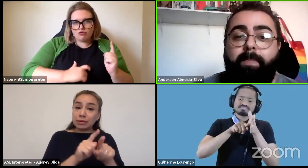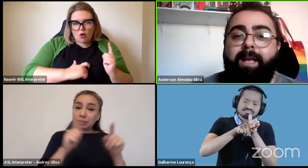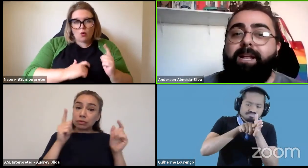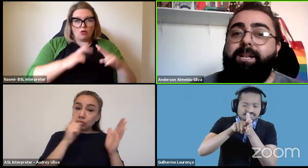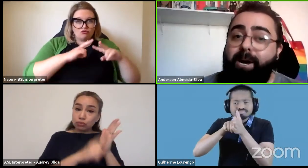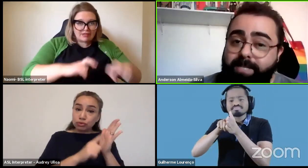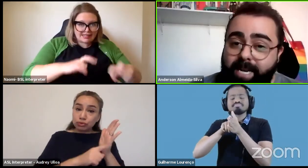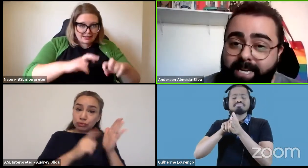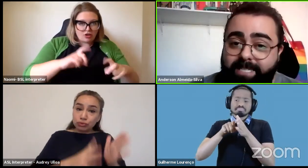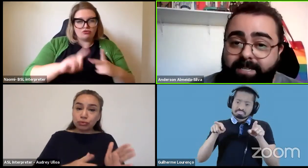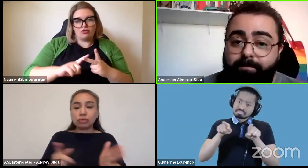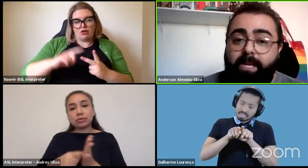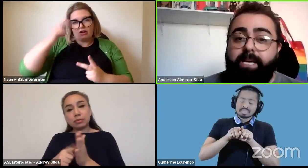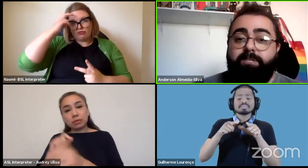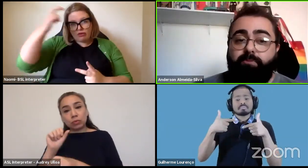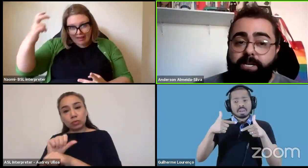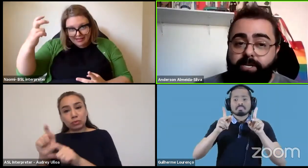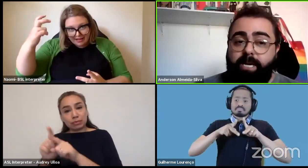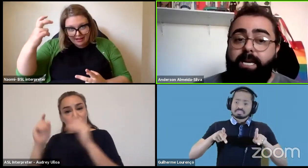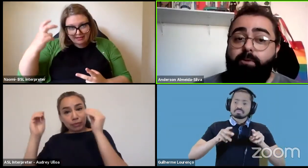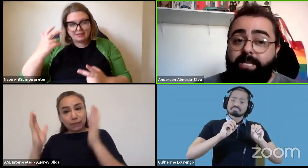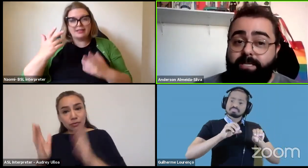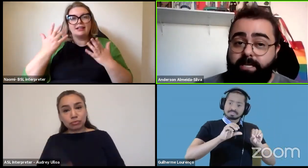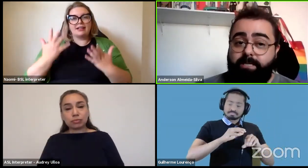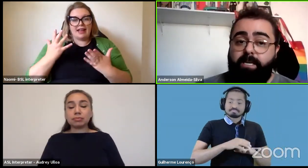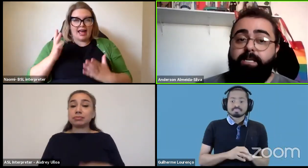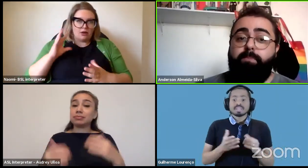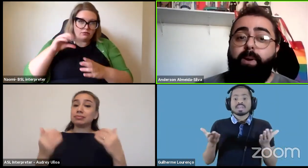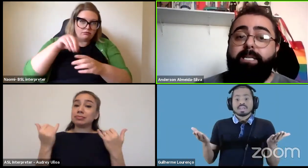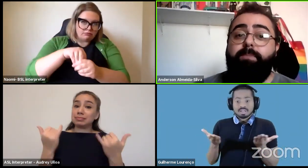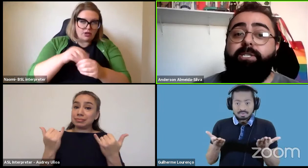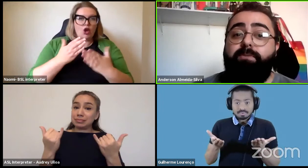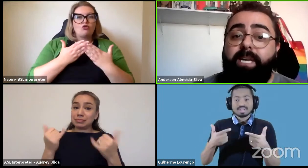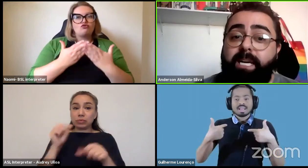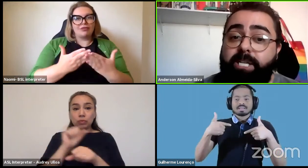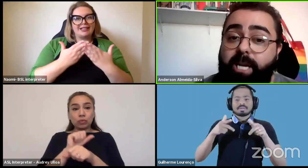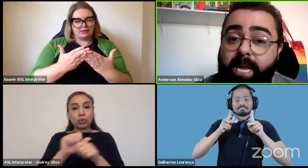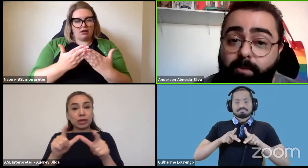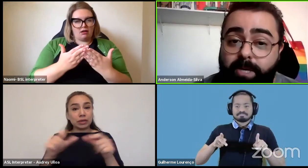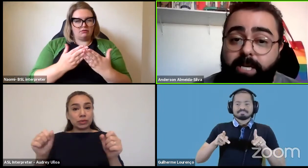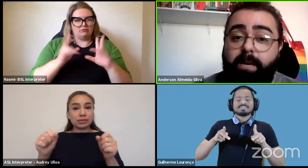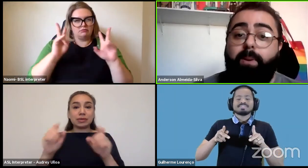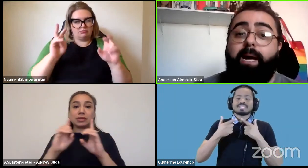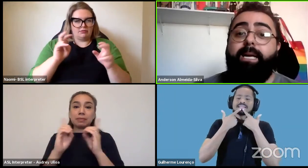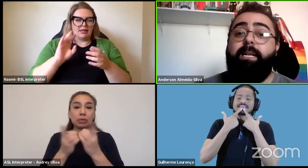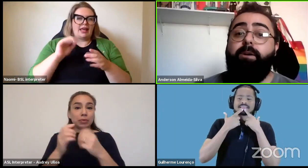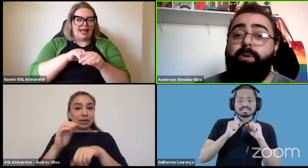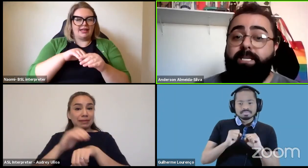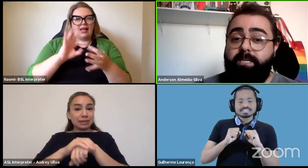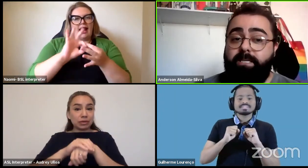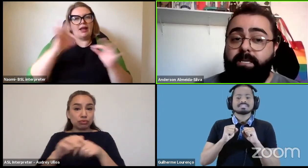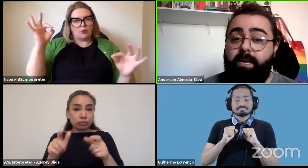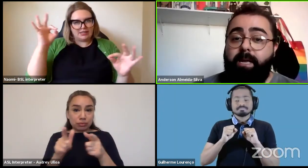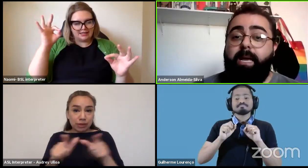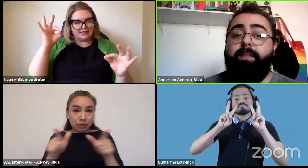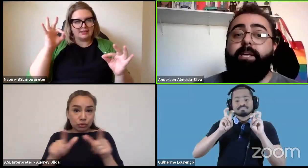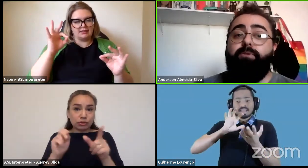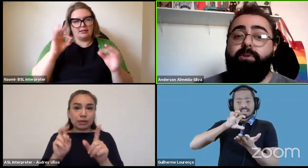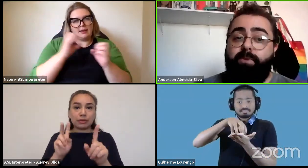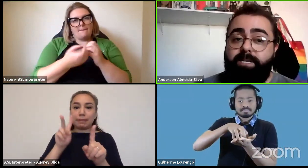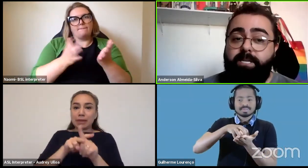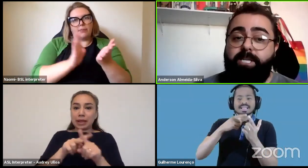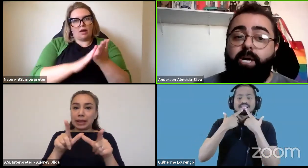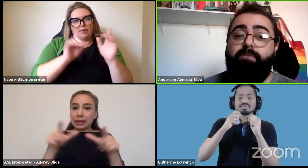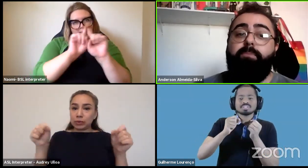professor. Nowadays, he is reader in linguistics in the Department of English Language and Applied Linguistics at